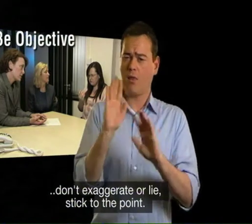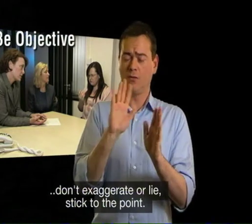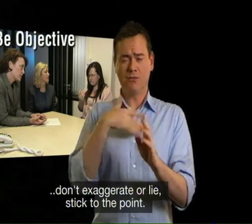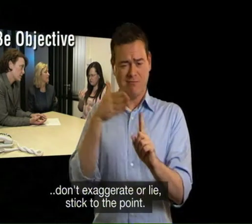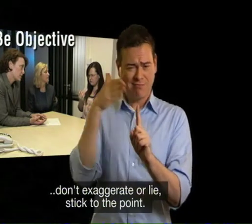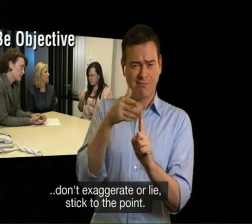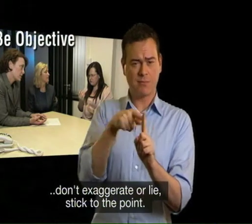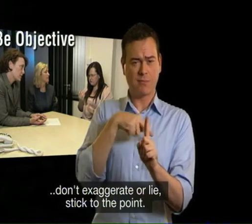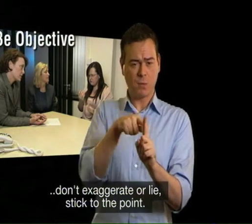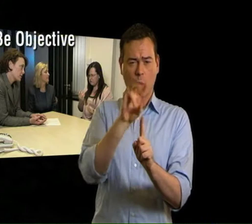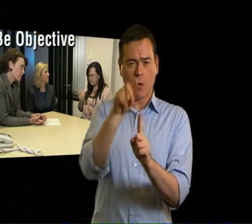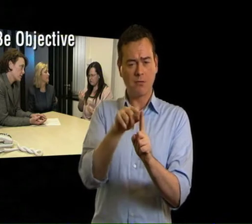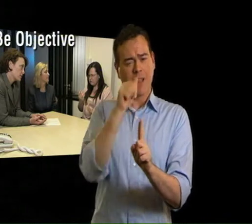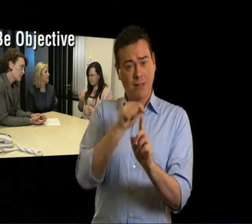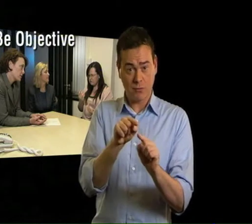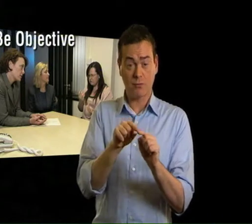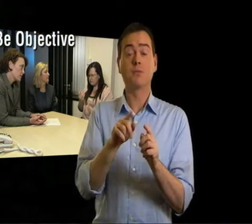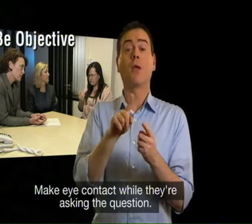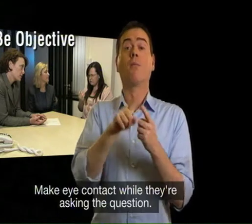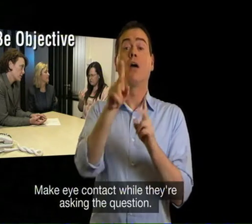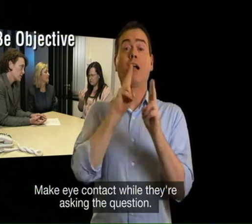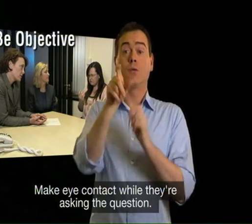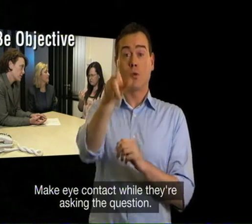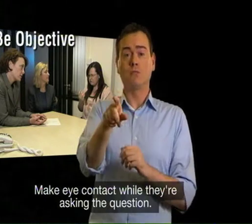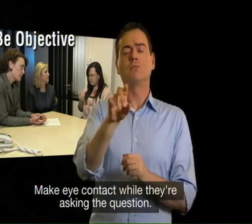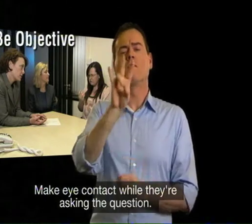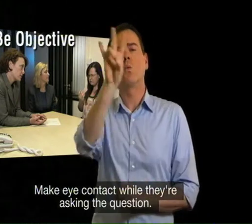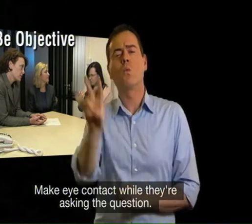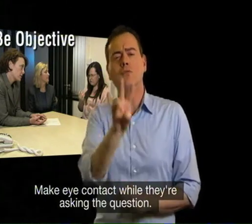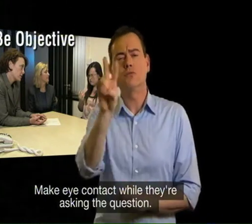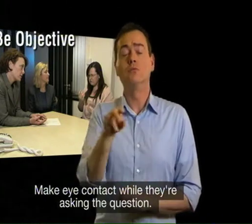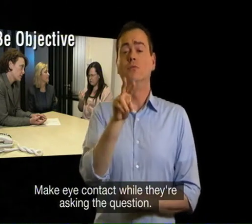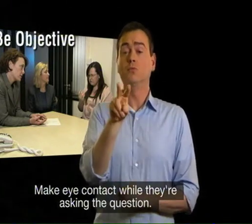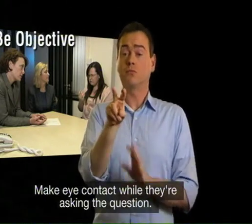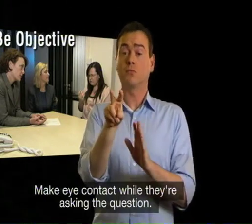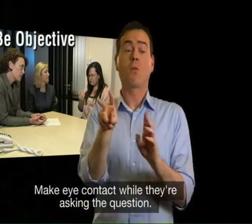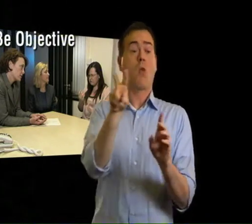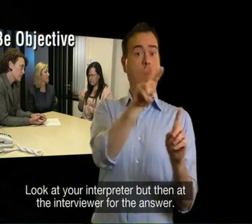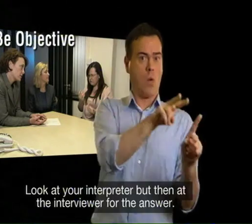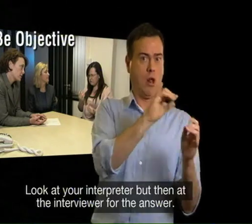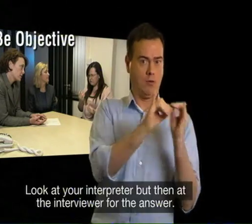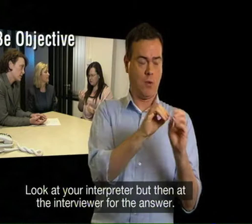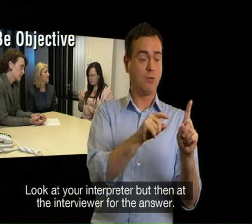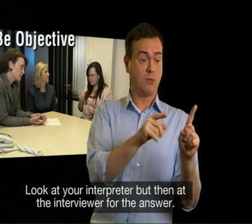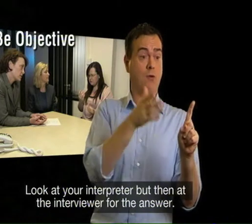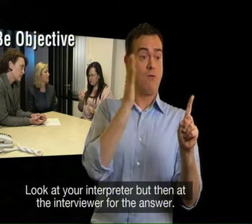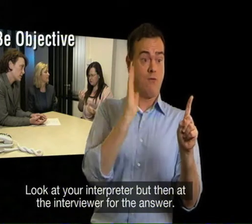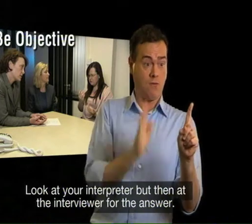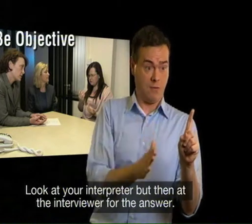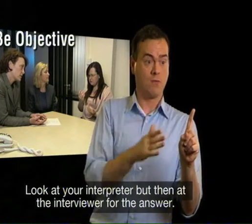lie. Stick to the point. Make eye contact while they're asking the question. Then look at your interpreter, but then look at